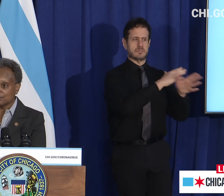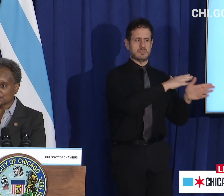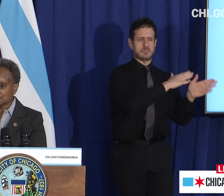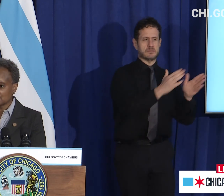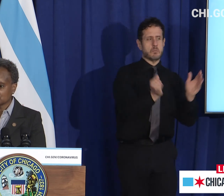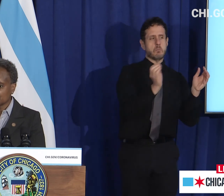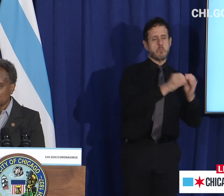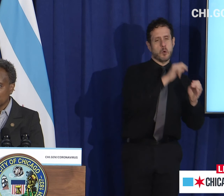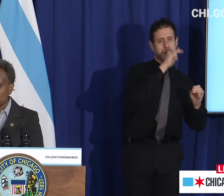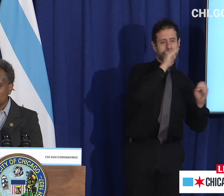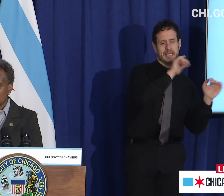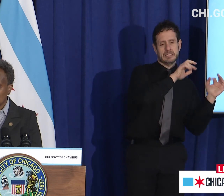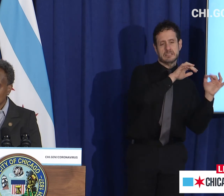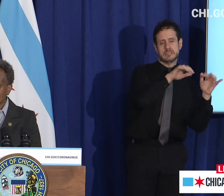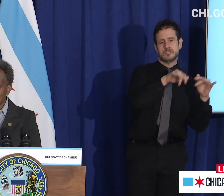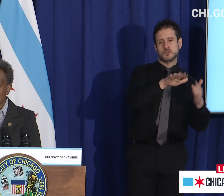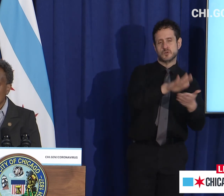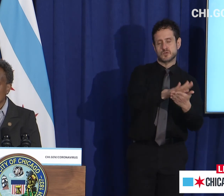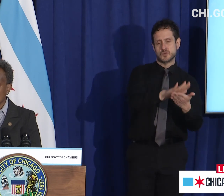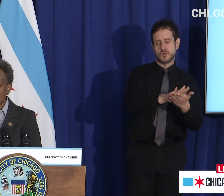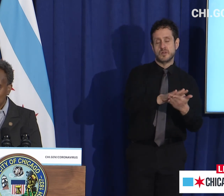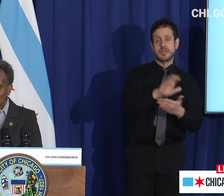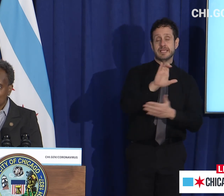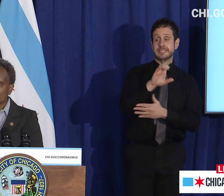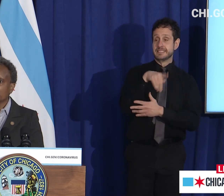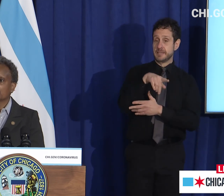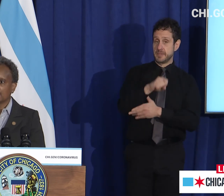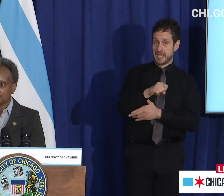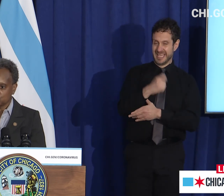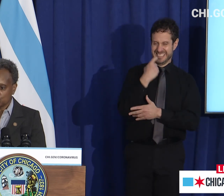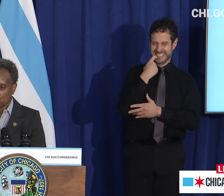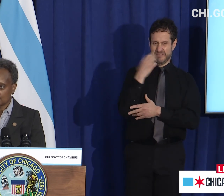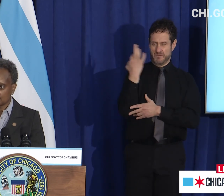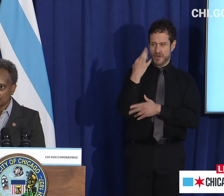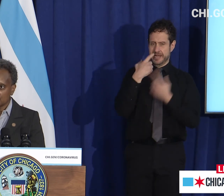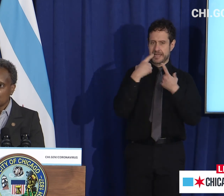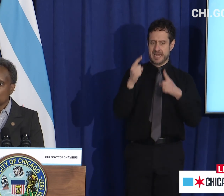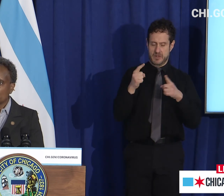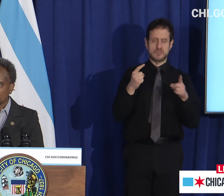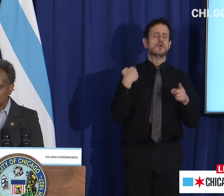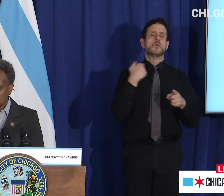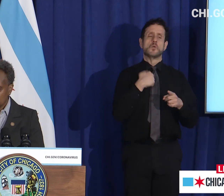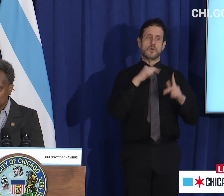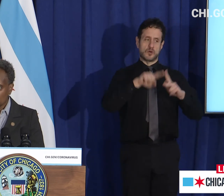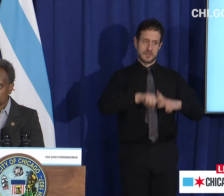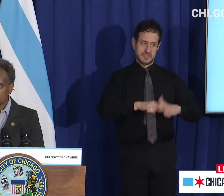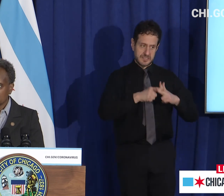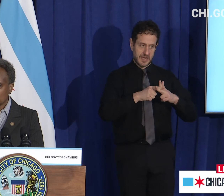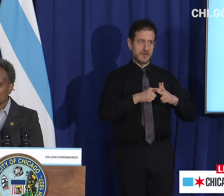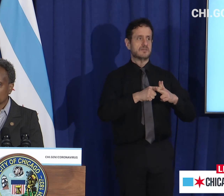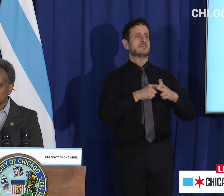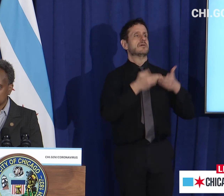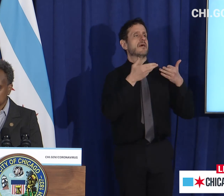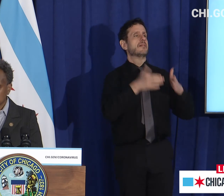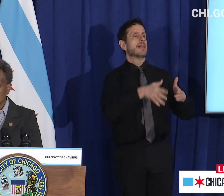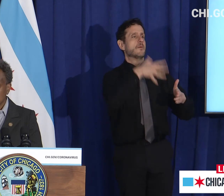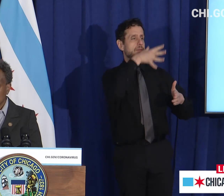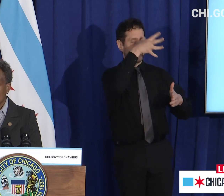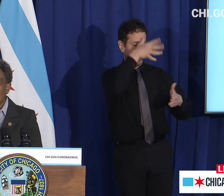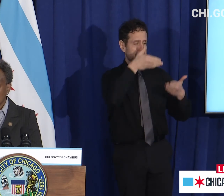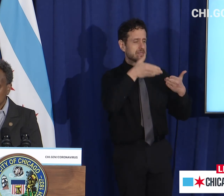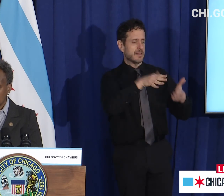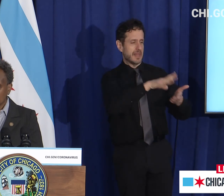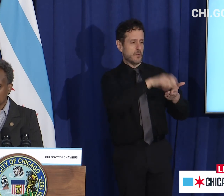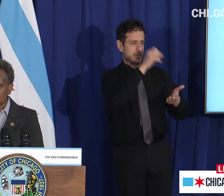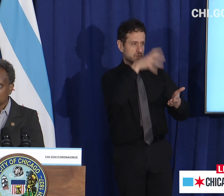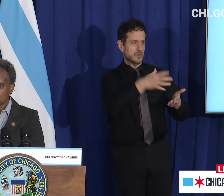what CPS announced on Friday was the start of a re-engagement process with parents, with students,